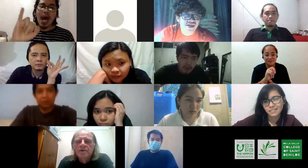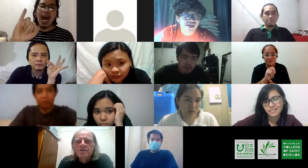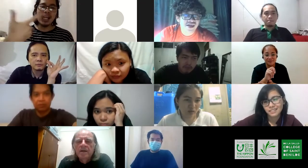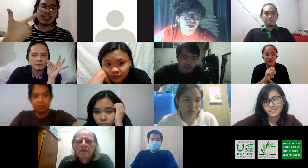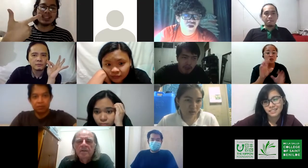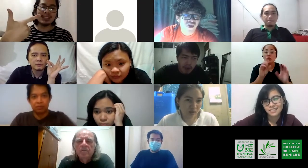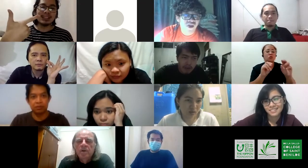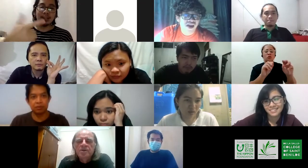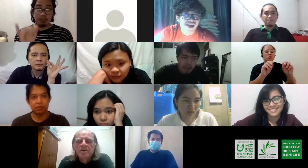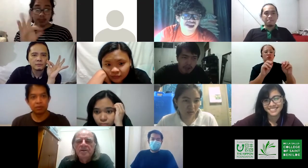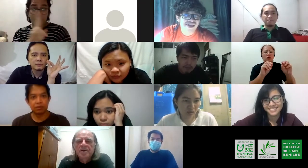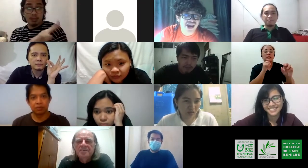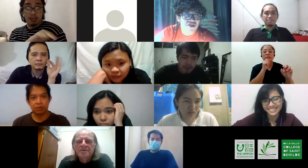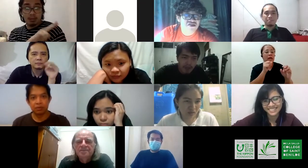not what's on the test.